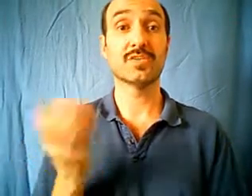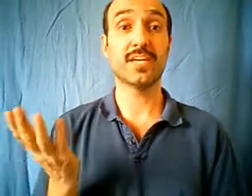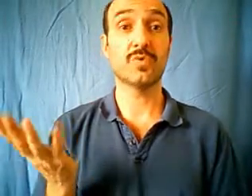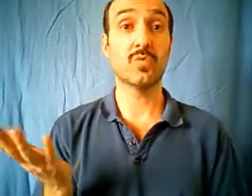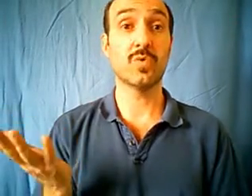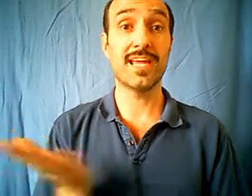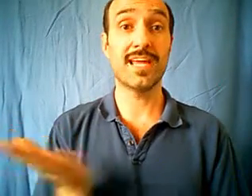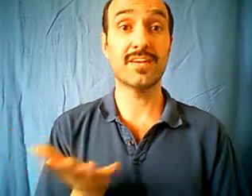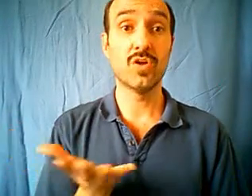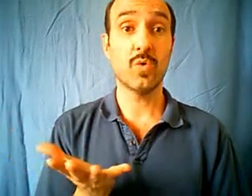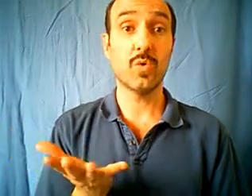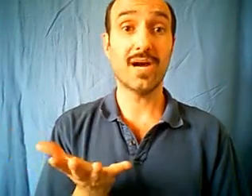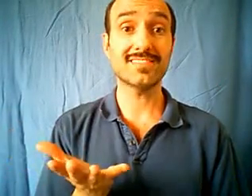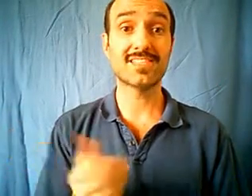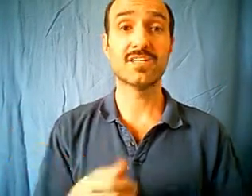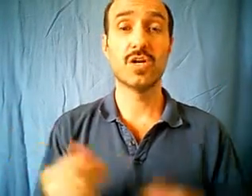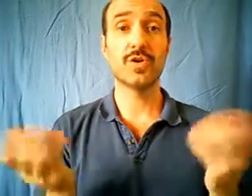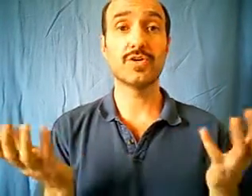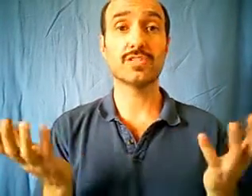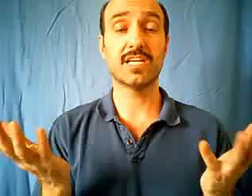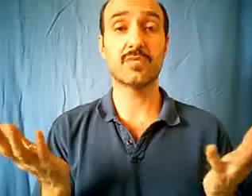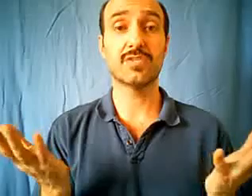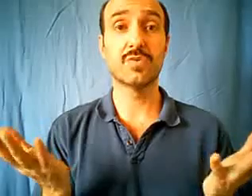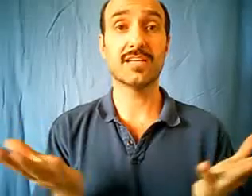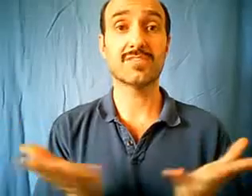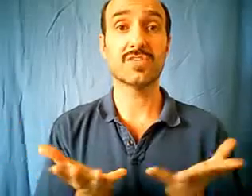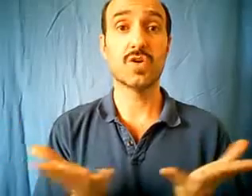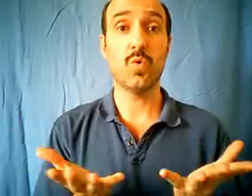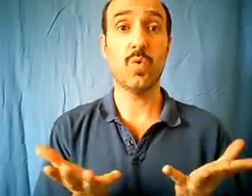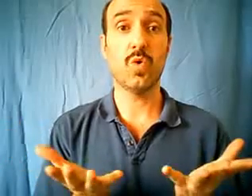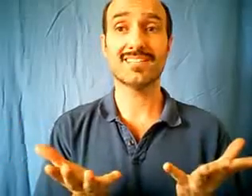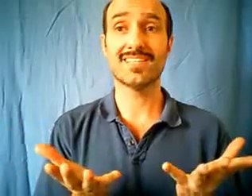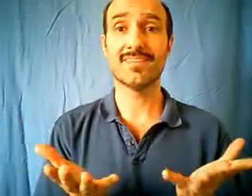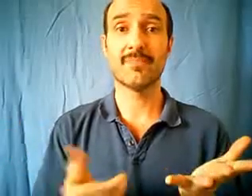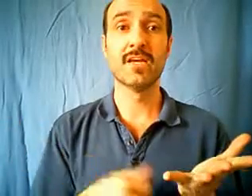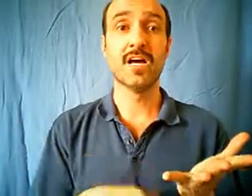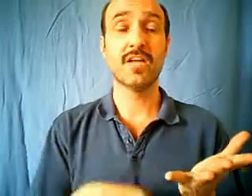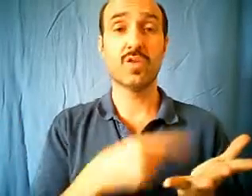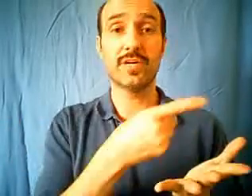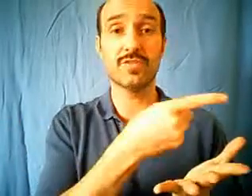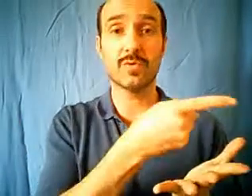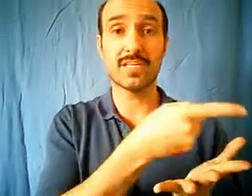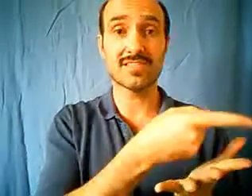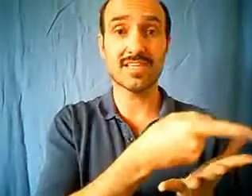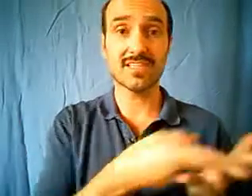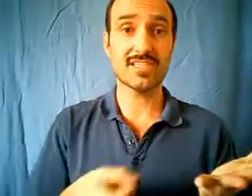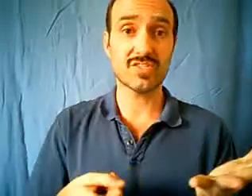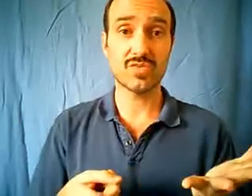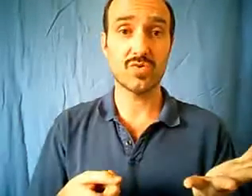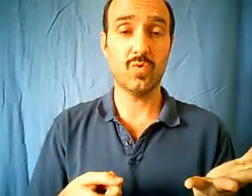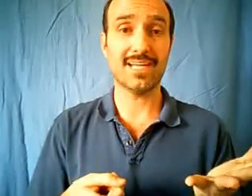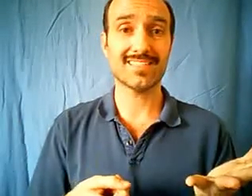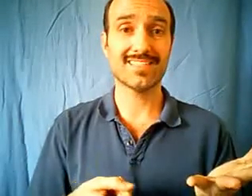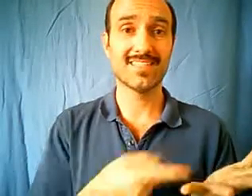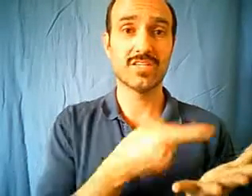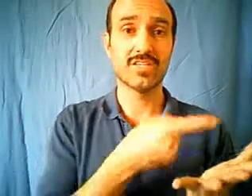sign it with one hand, what, or you can sign it with two hands, what. Another way of doing it is like this, what. You